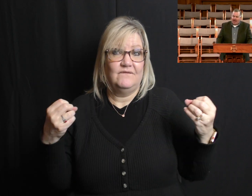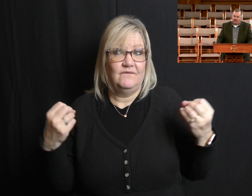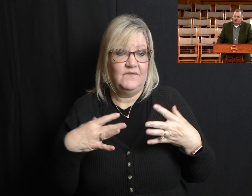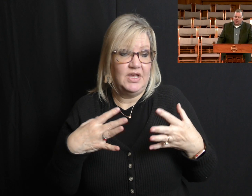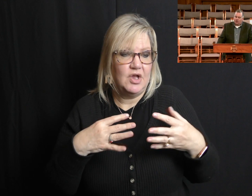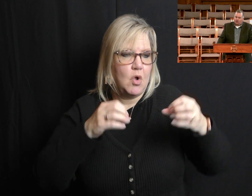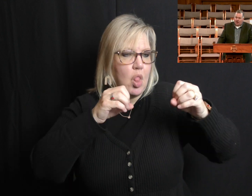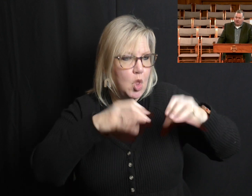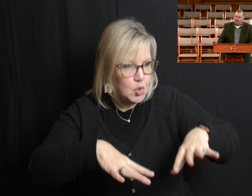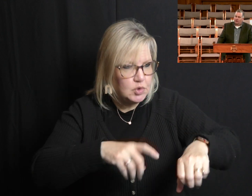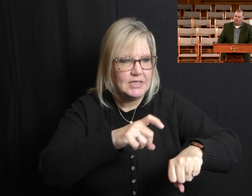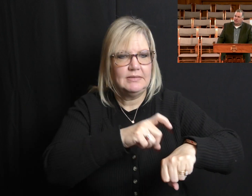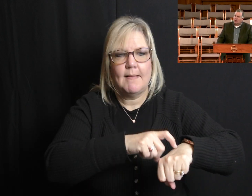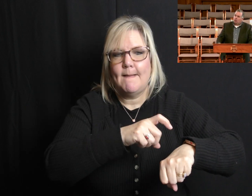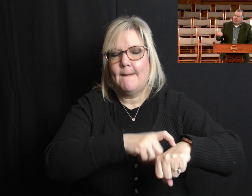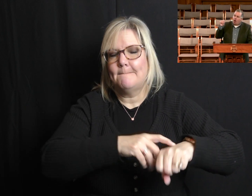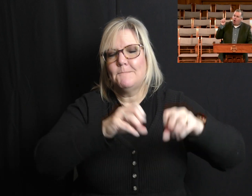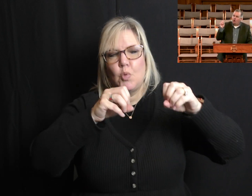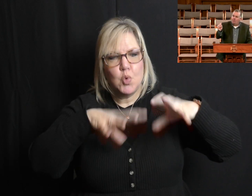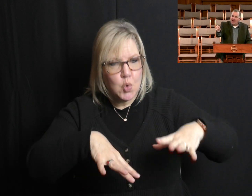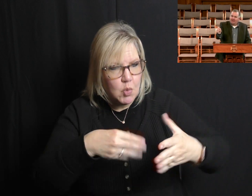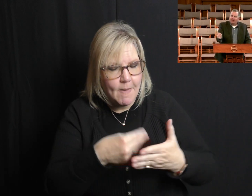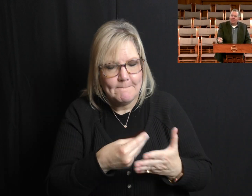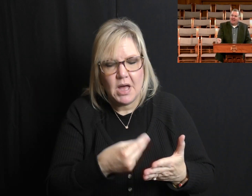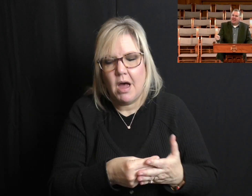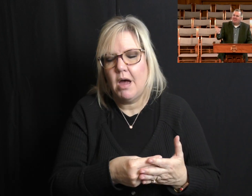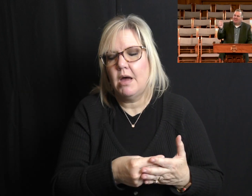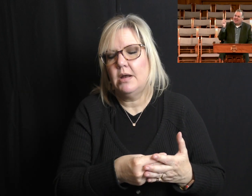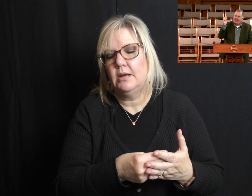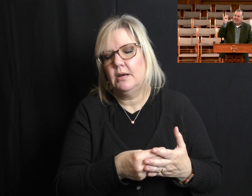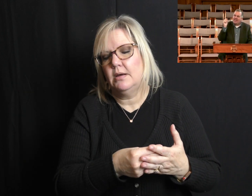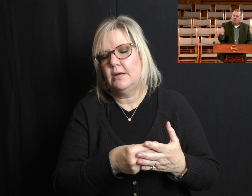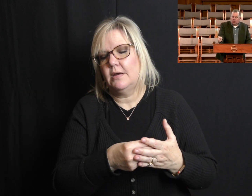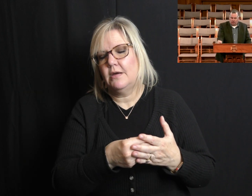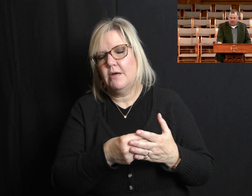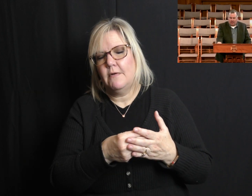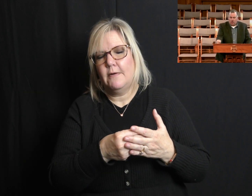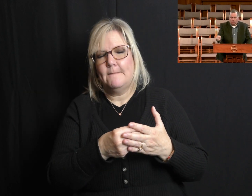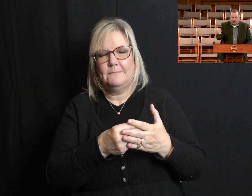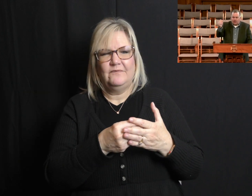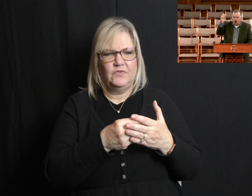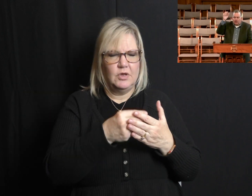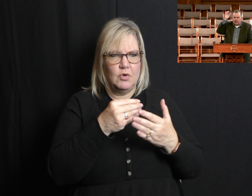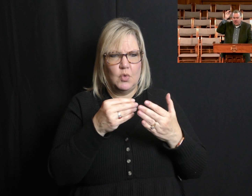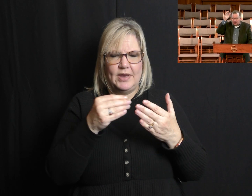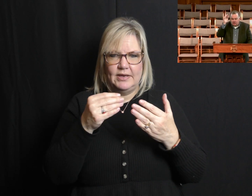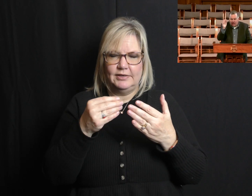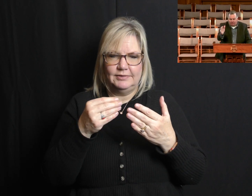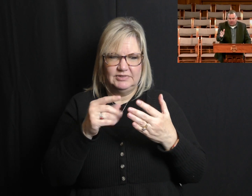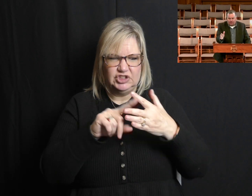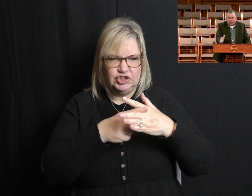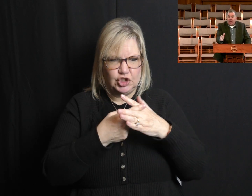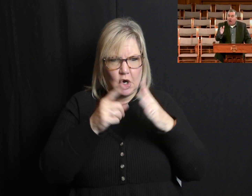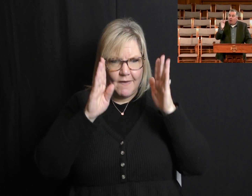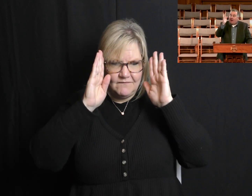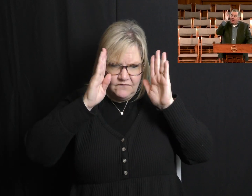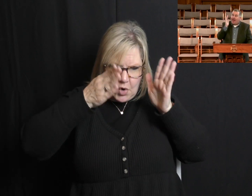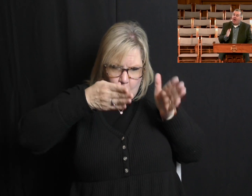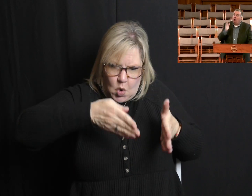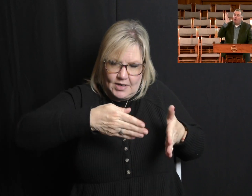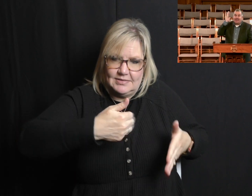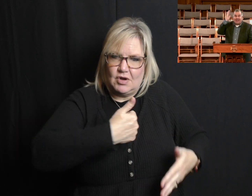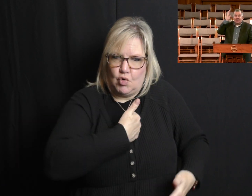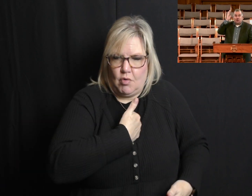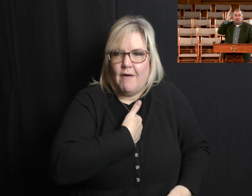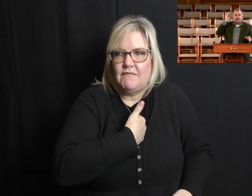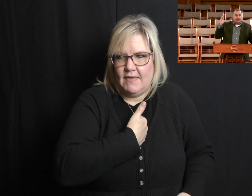our talents and our treasures, we automatically began to think inwardly. We start to think selfishly about